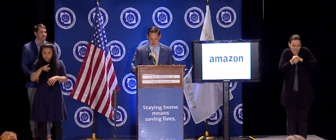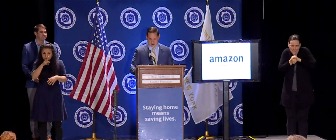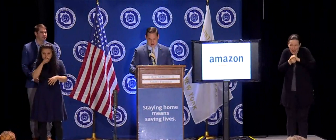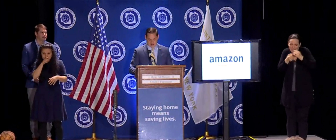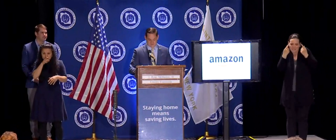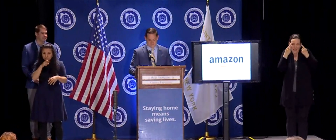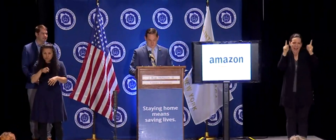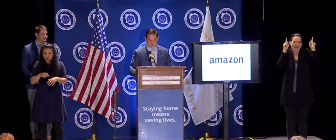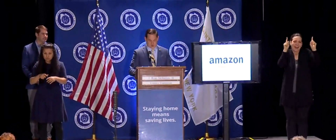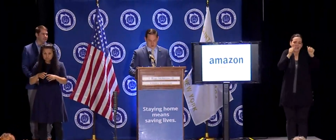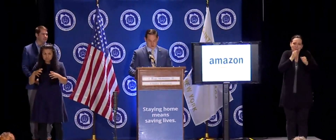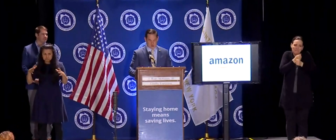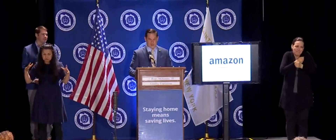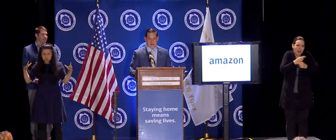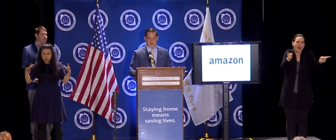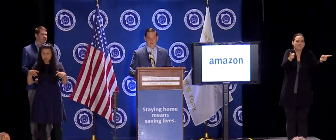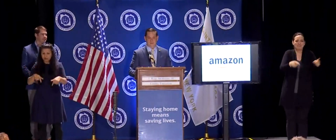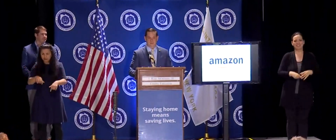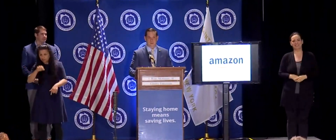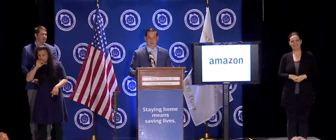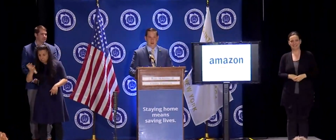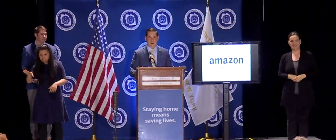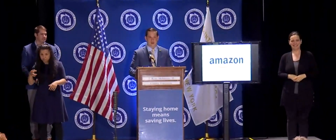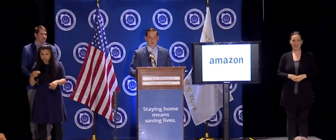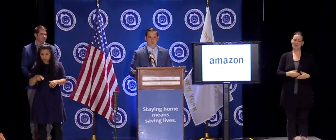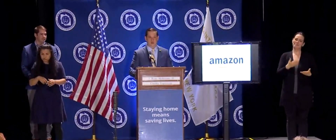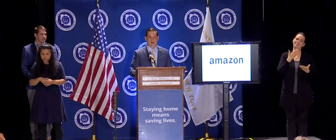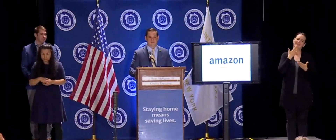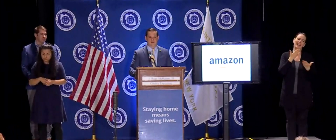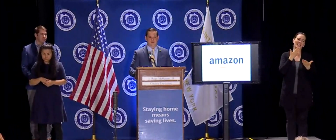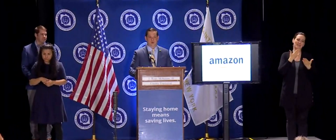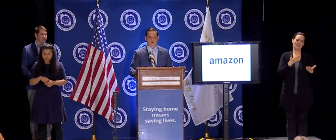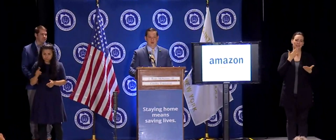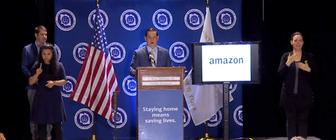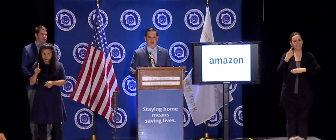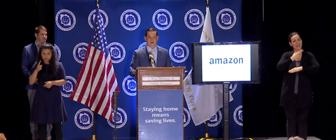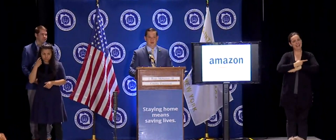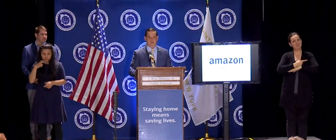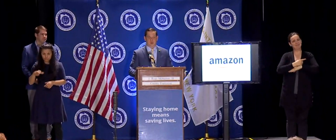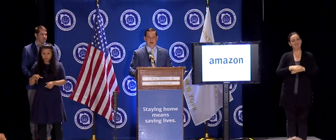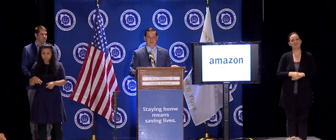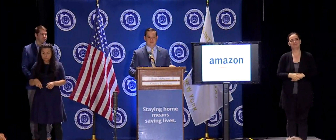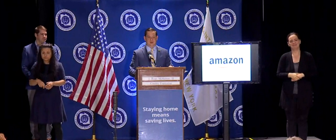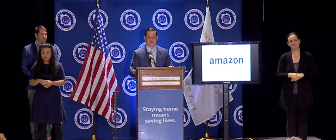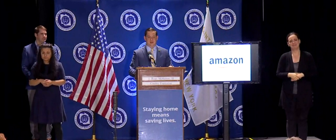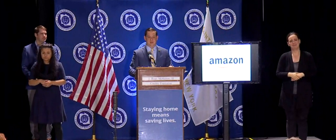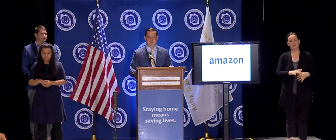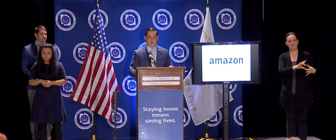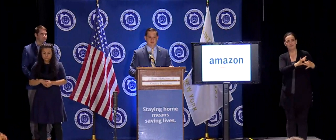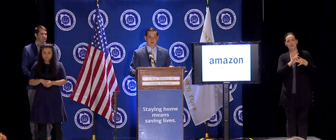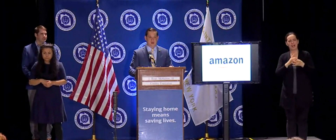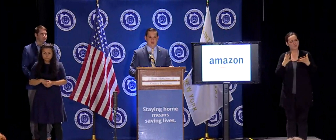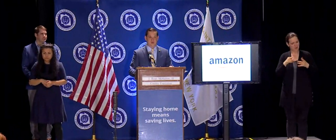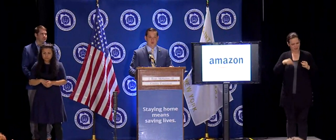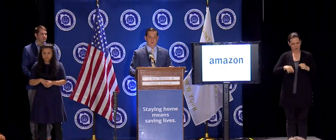secret. It's a good day. Related to a project like this, you've heard me